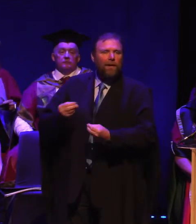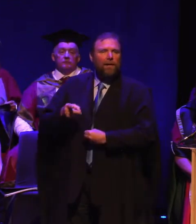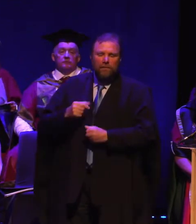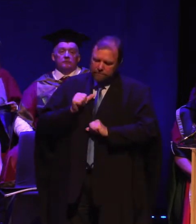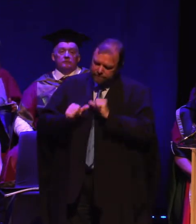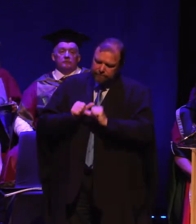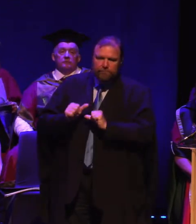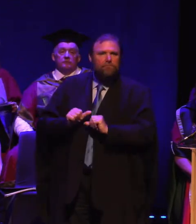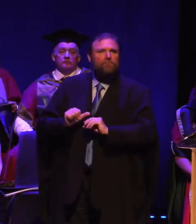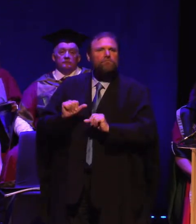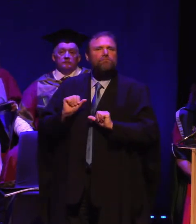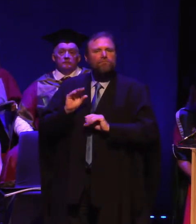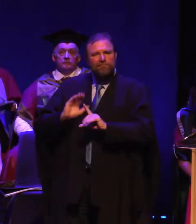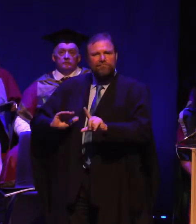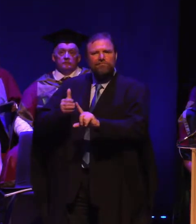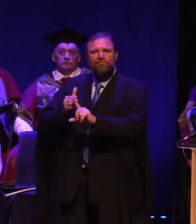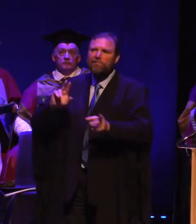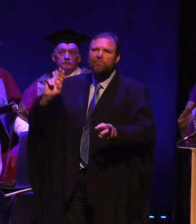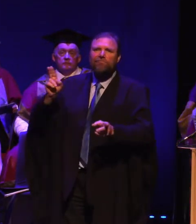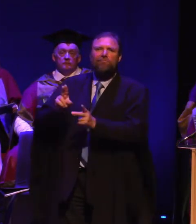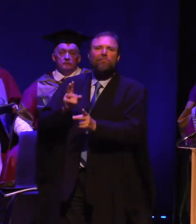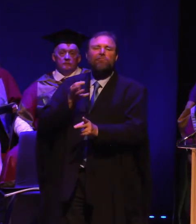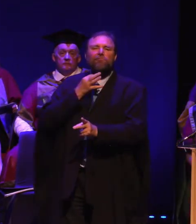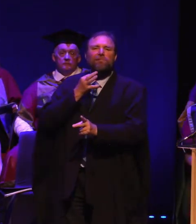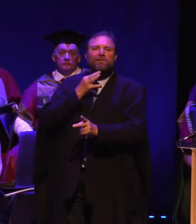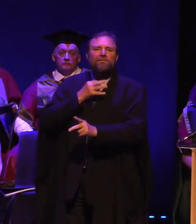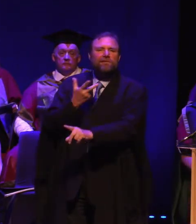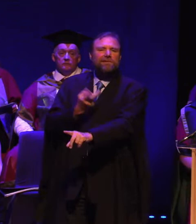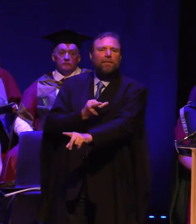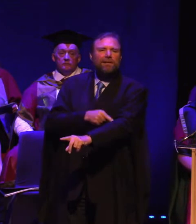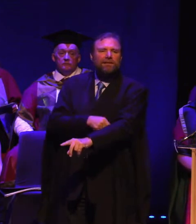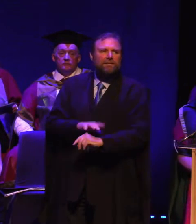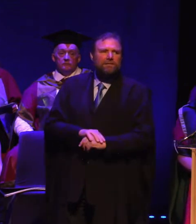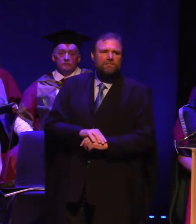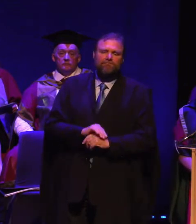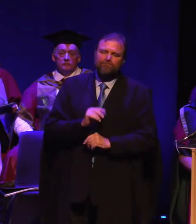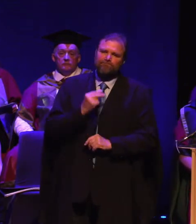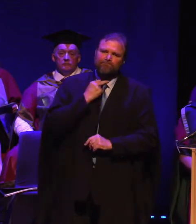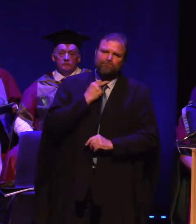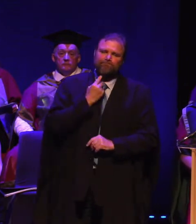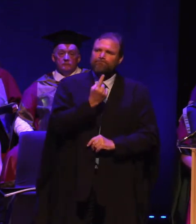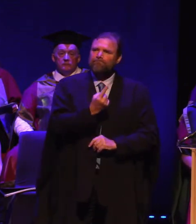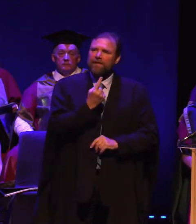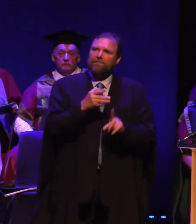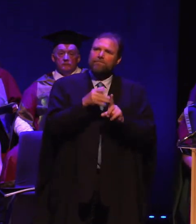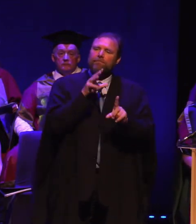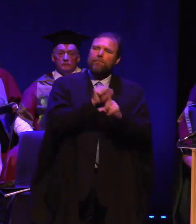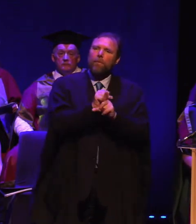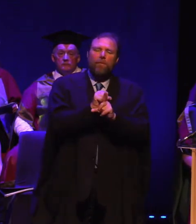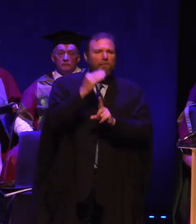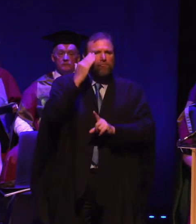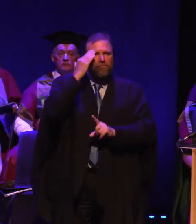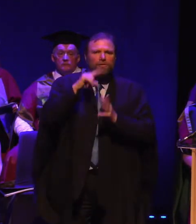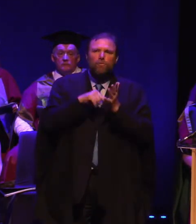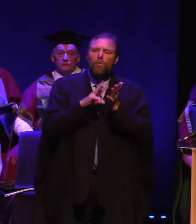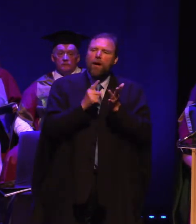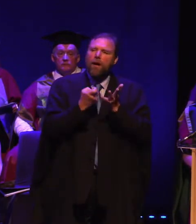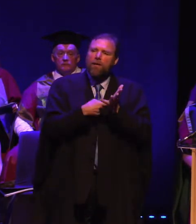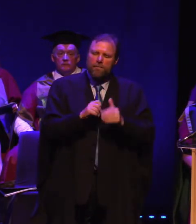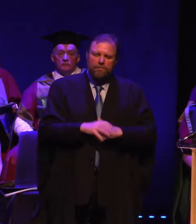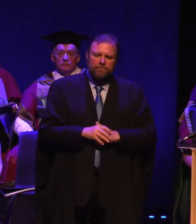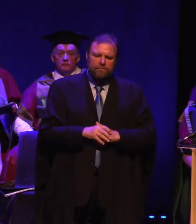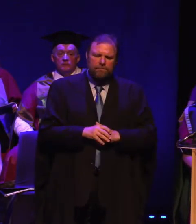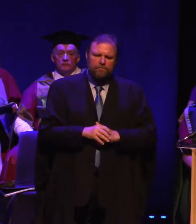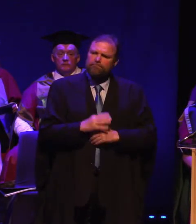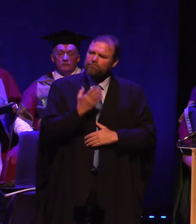of diabetes. Unfortunately, she was then diagnosed with a brain tumor. But completely undeterred, she continued to